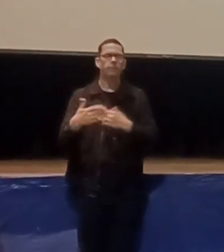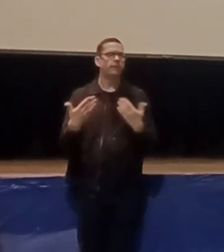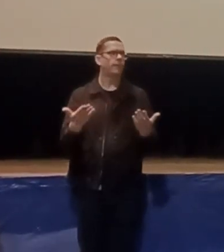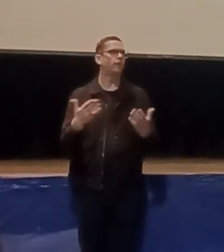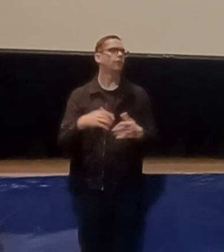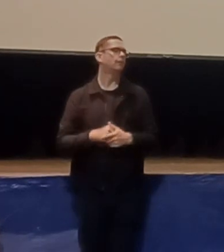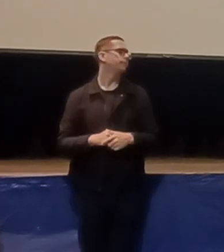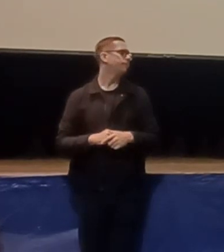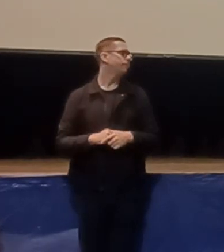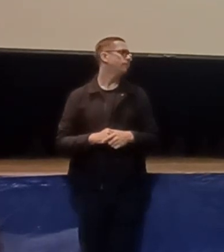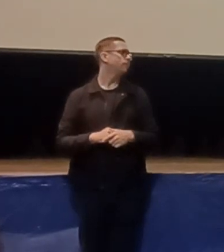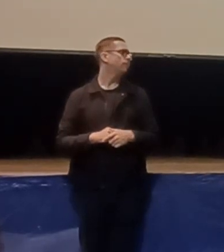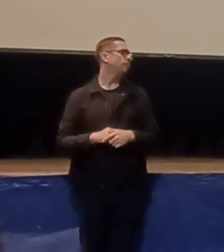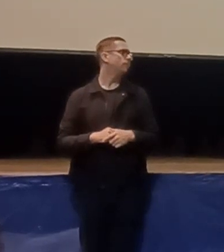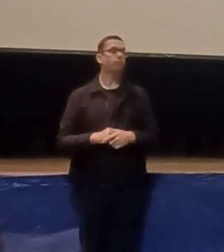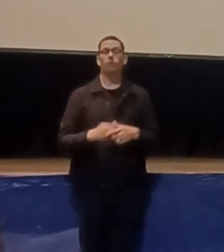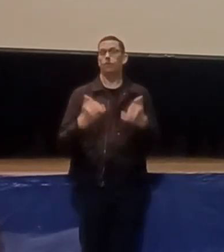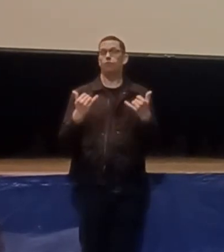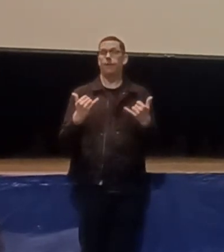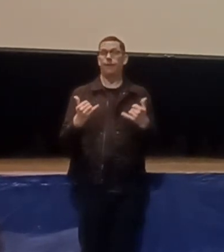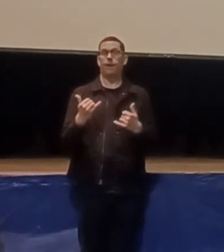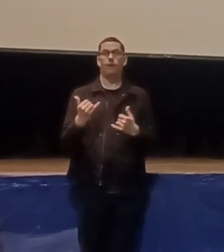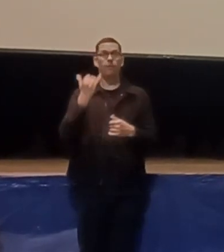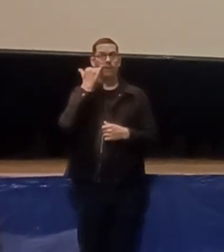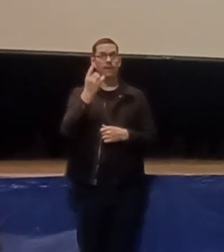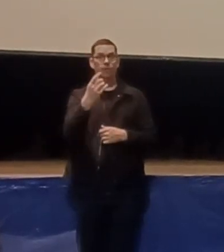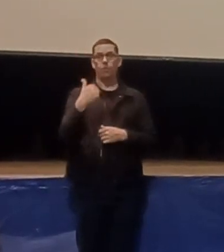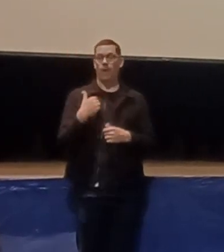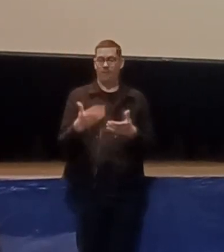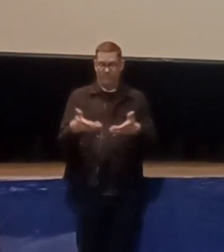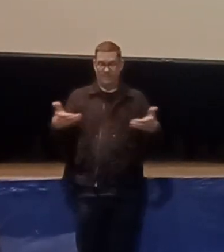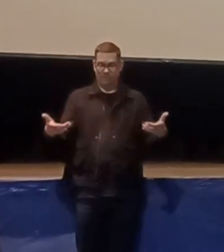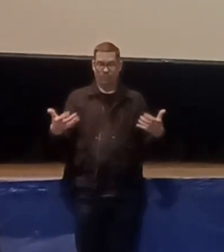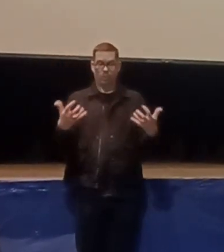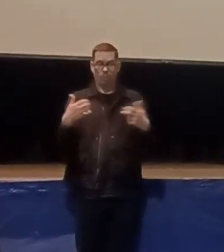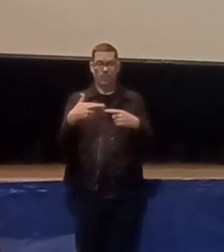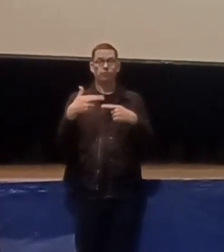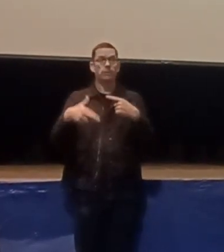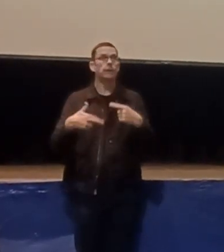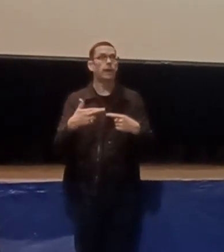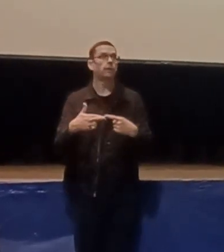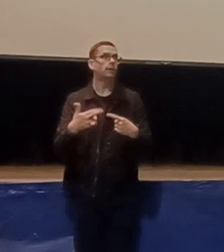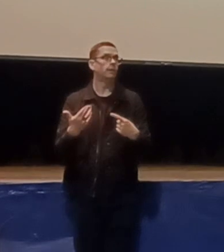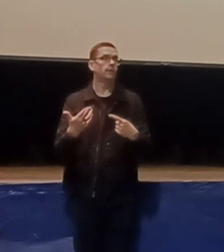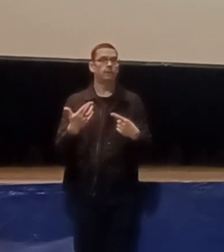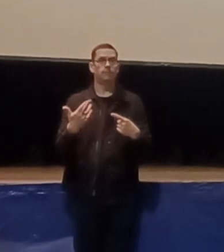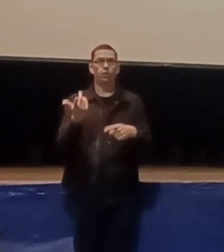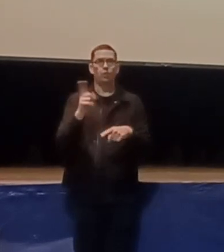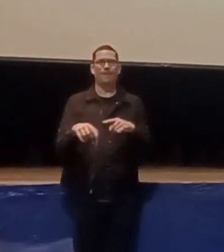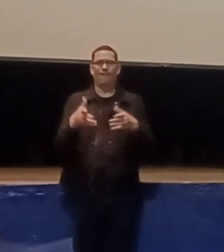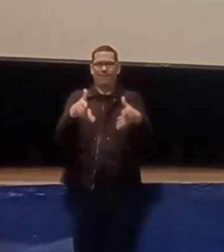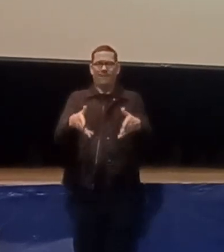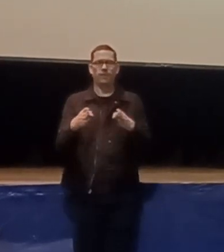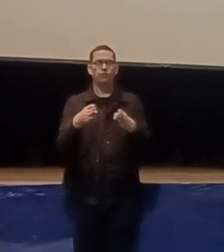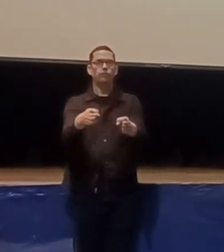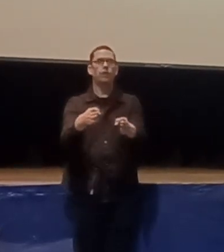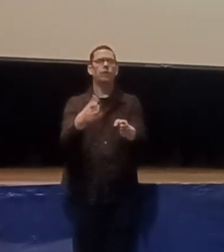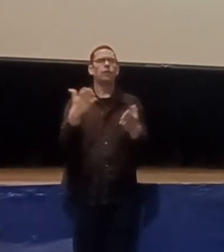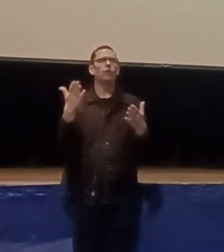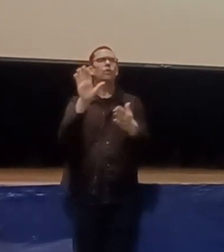Right now, if you have material in your house that you want to recycle that we don't pick up at the curb, your options are to